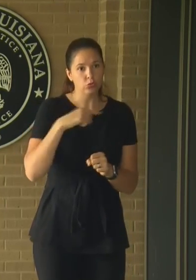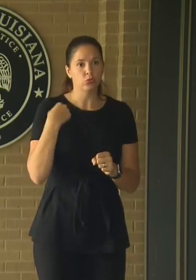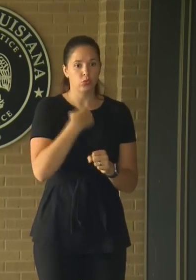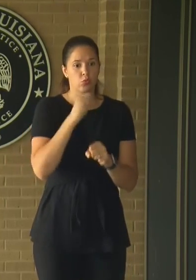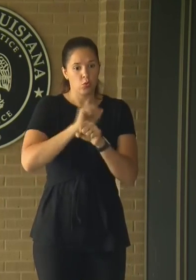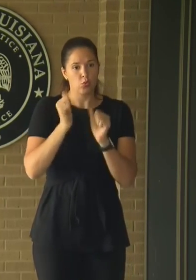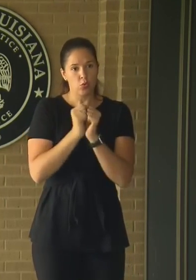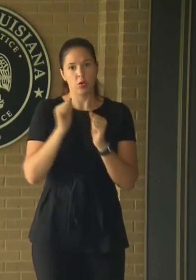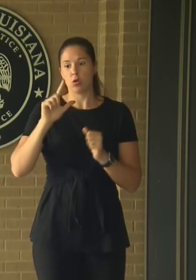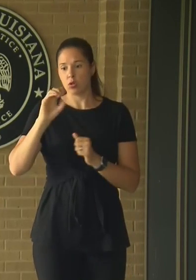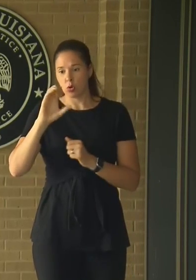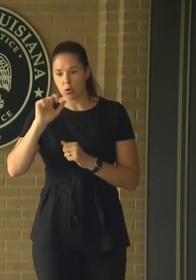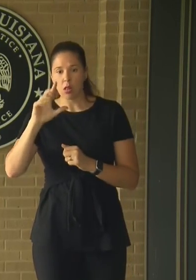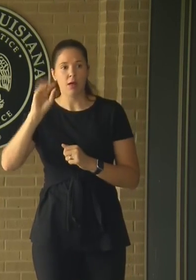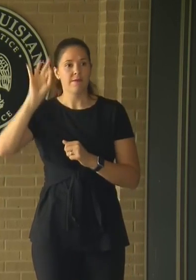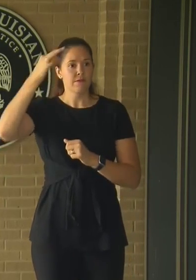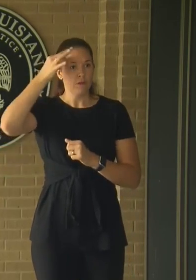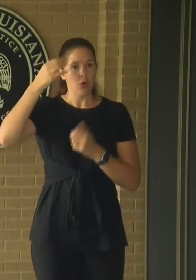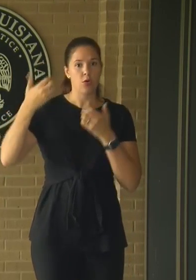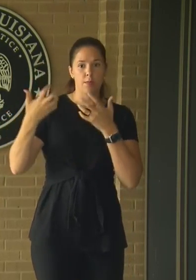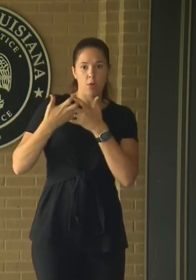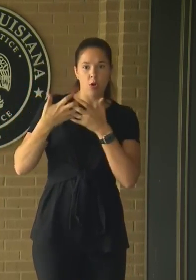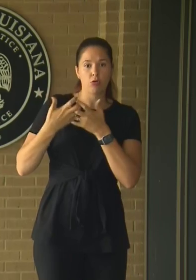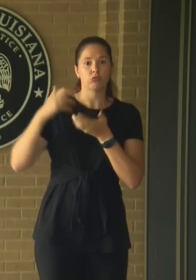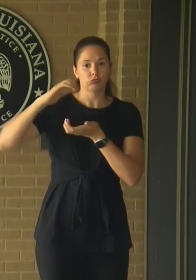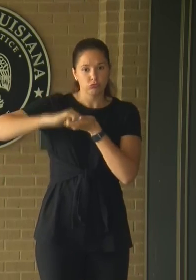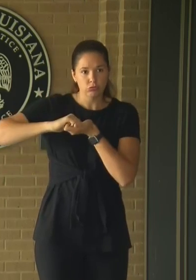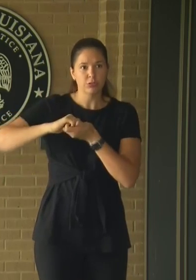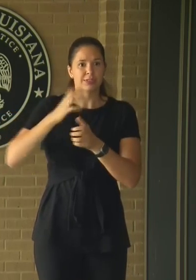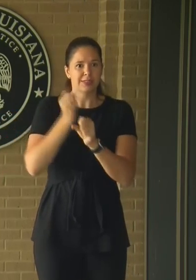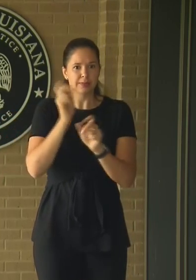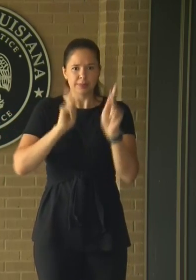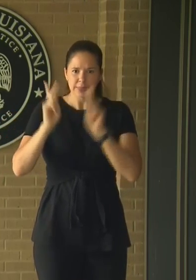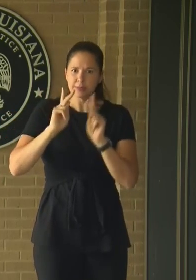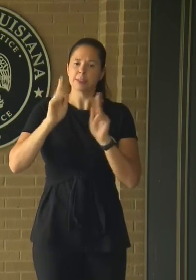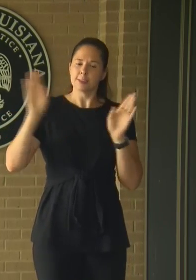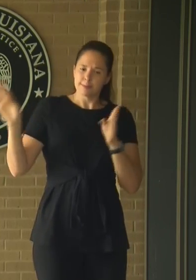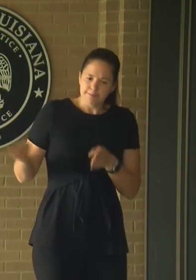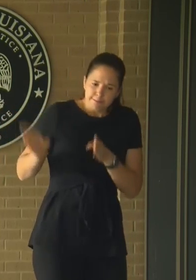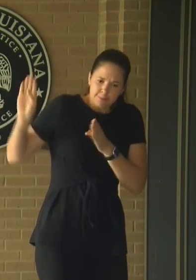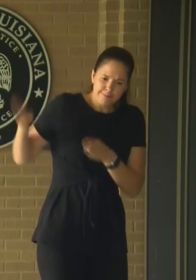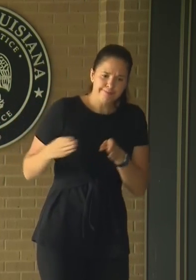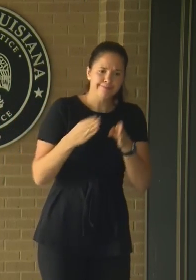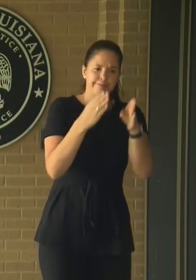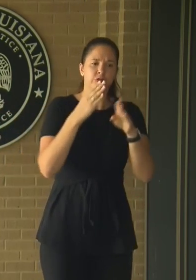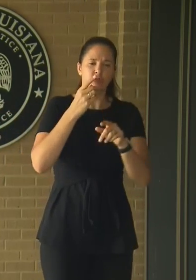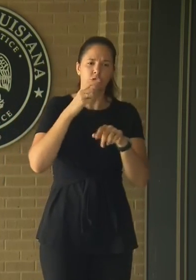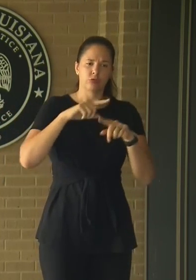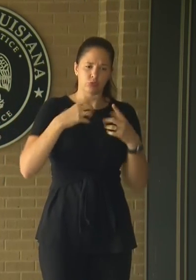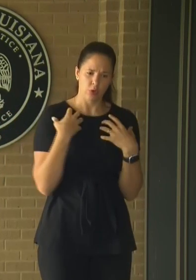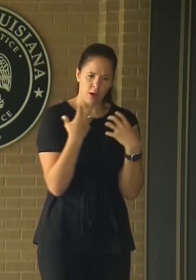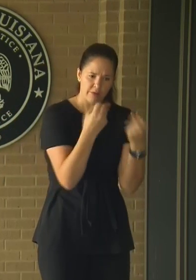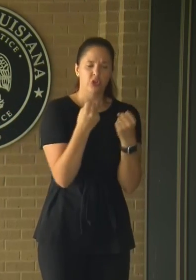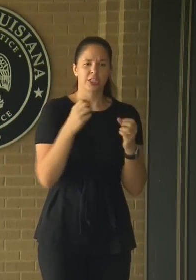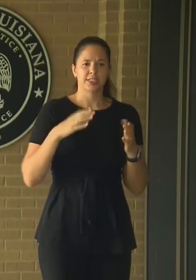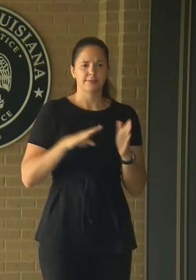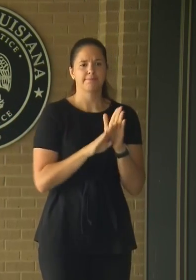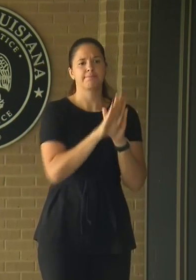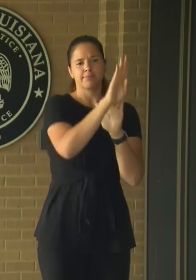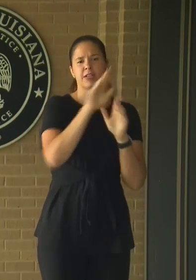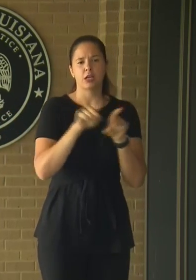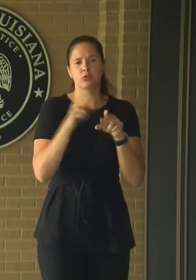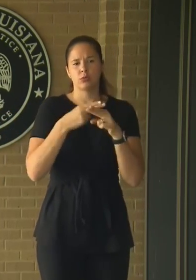our local partners and our federal partners to get people back on track to recovery just as soon as possible.